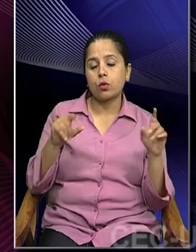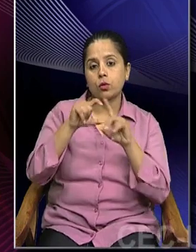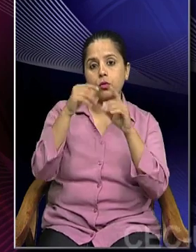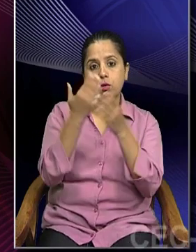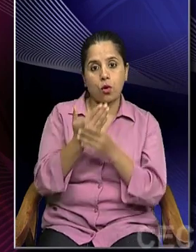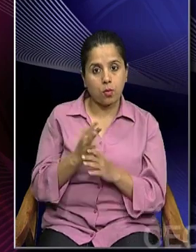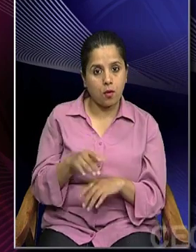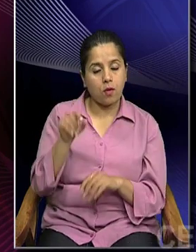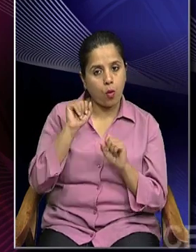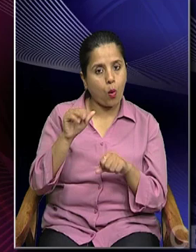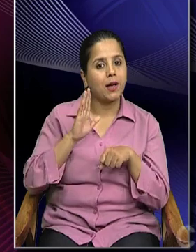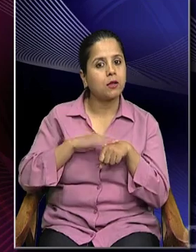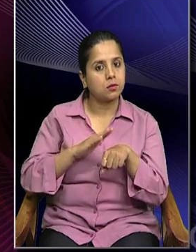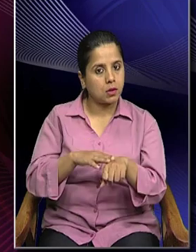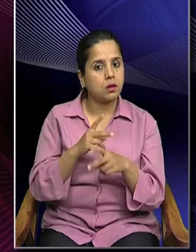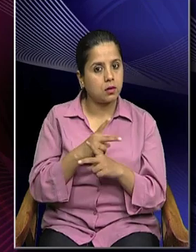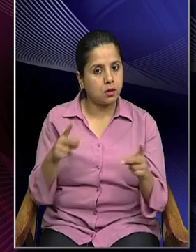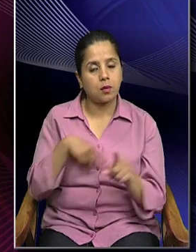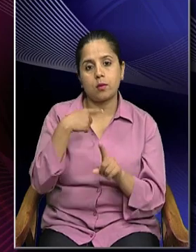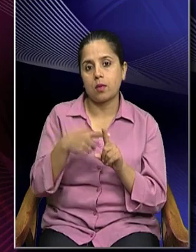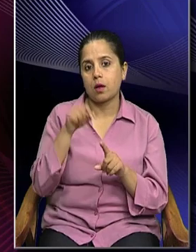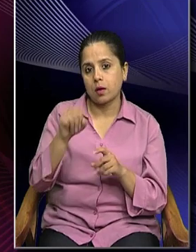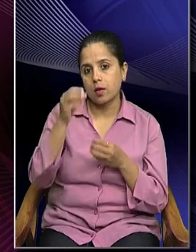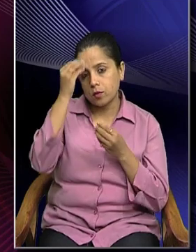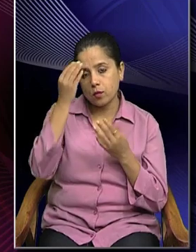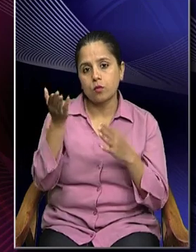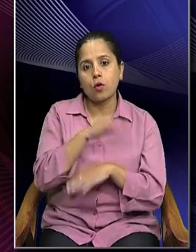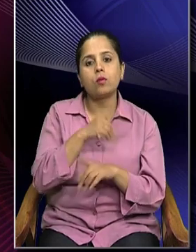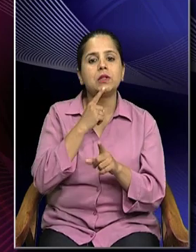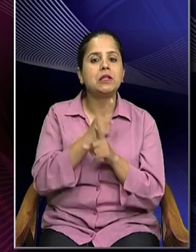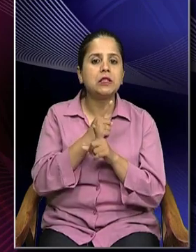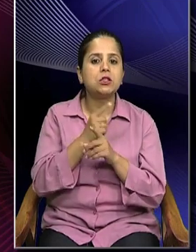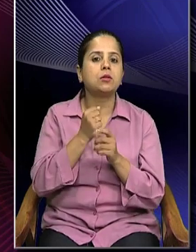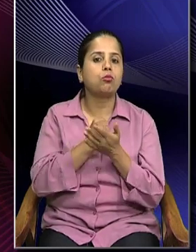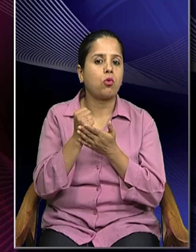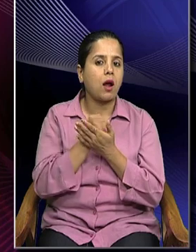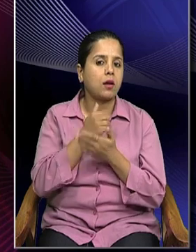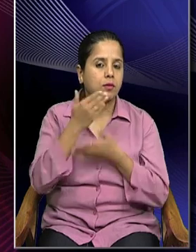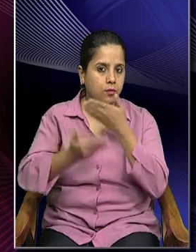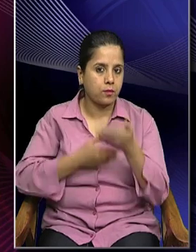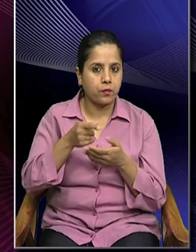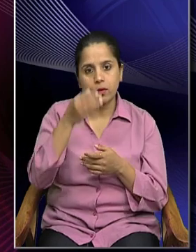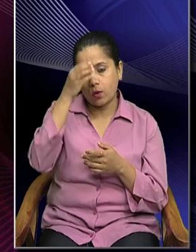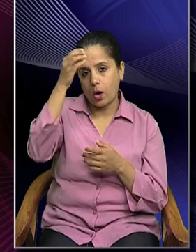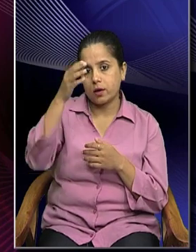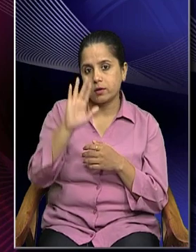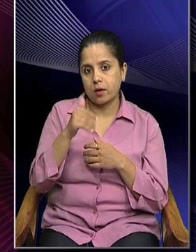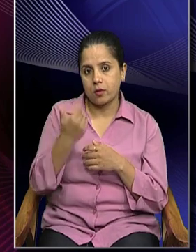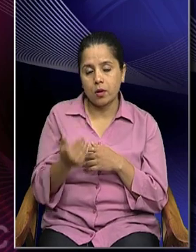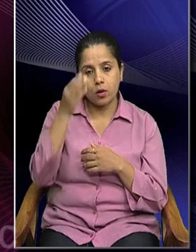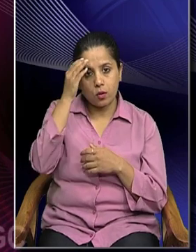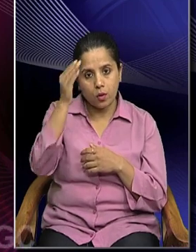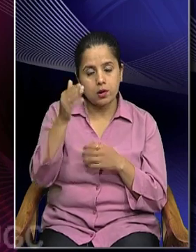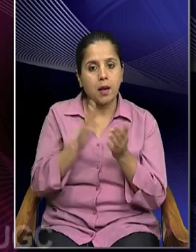document their experiences and insights from the teaching practices. There is a concept of